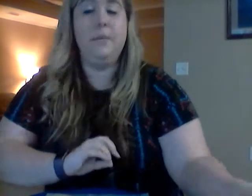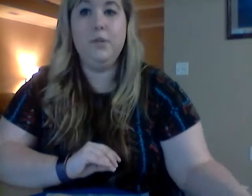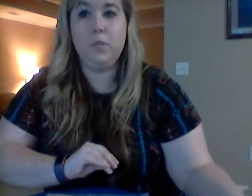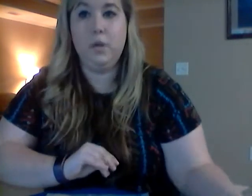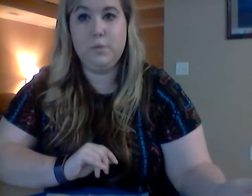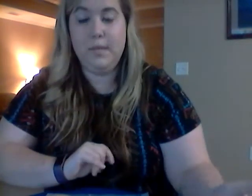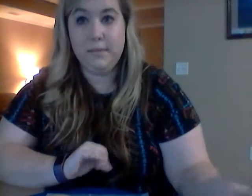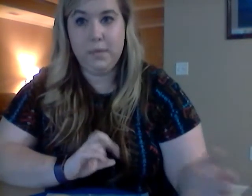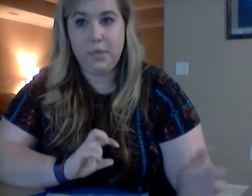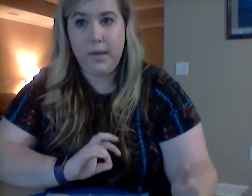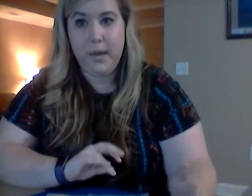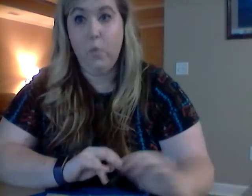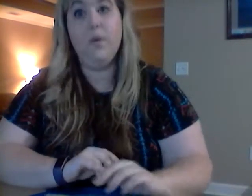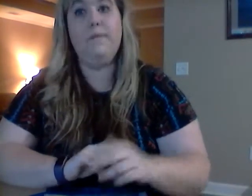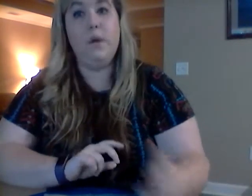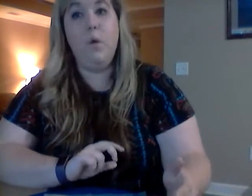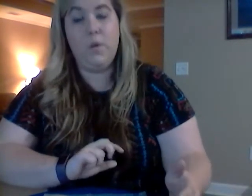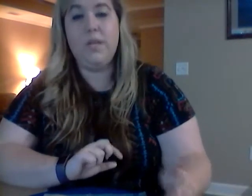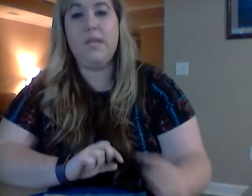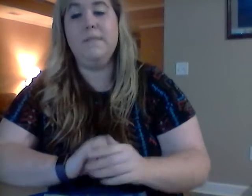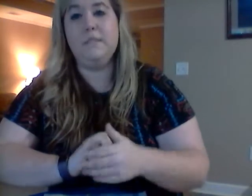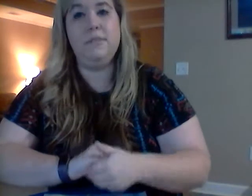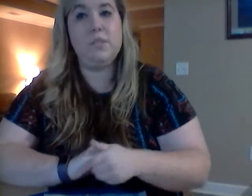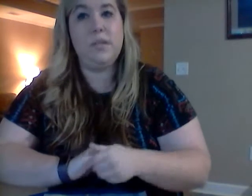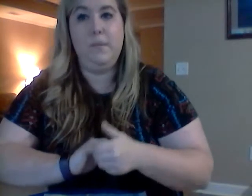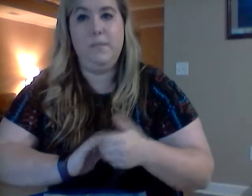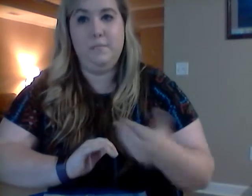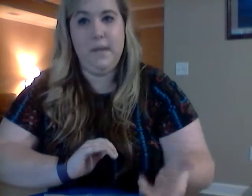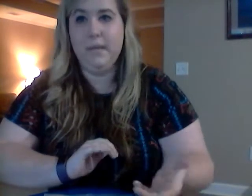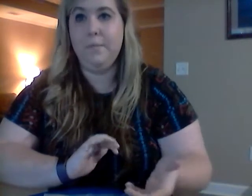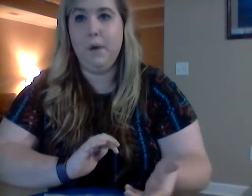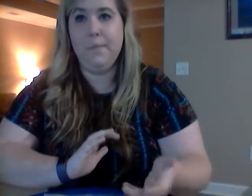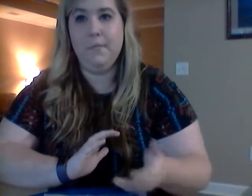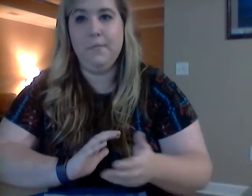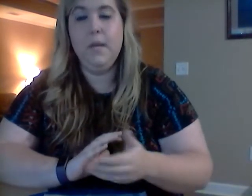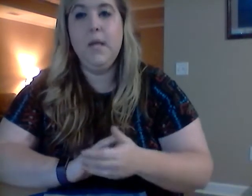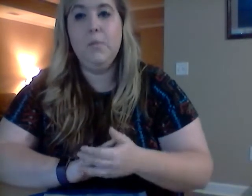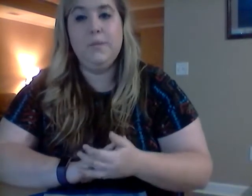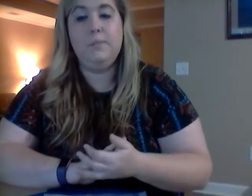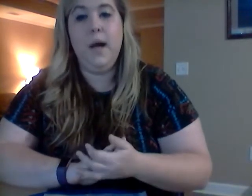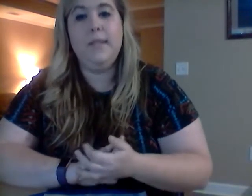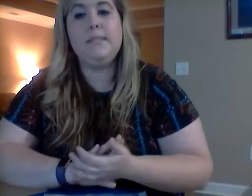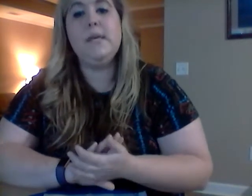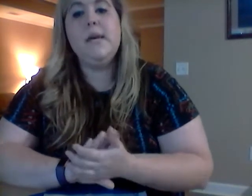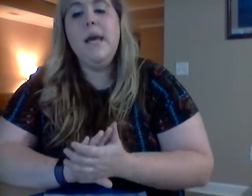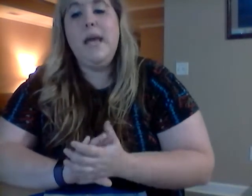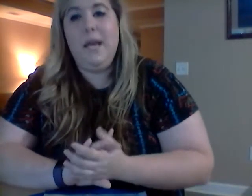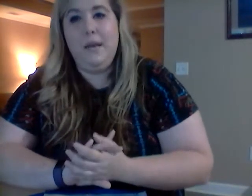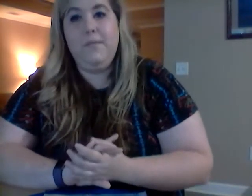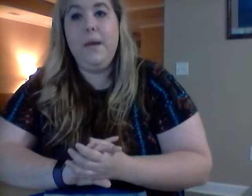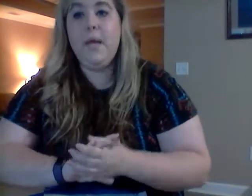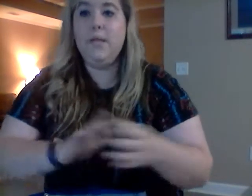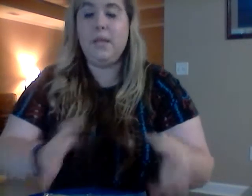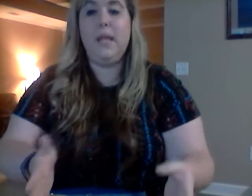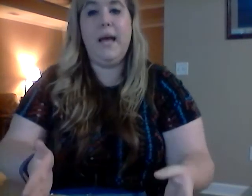much larger piece of the cookie, or even the whole cookie if it's the first time we've emitted that proper response. If the